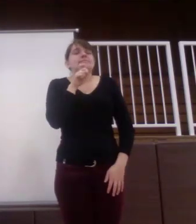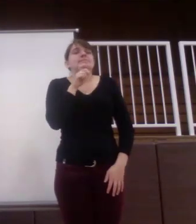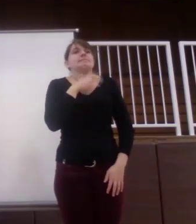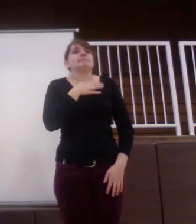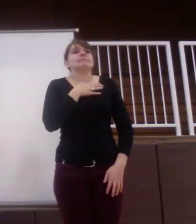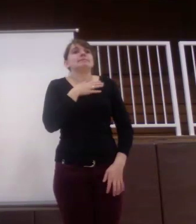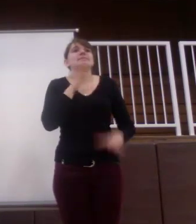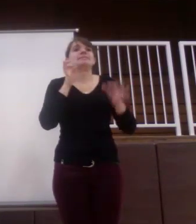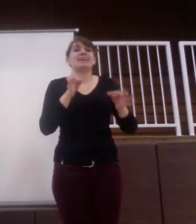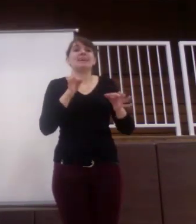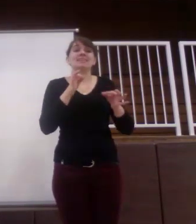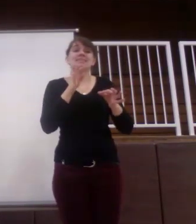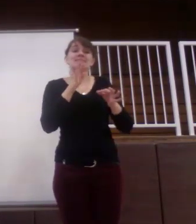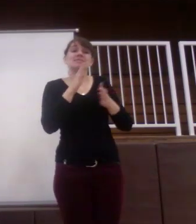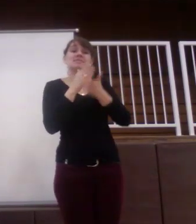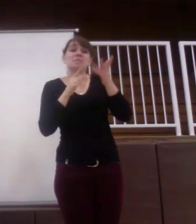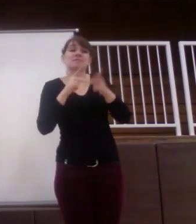too much,